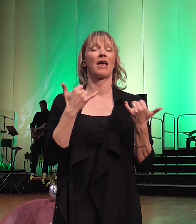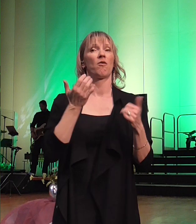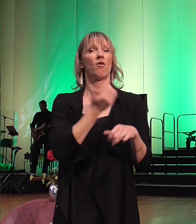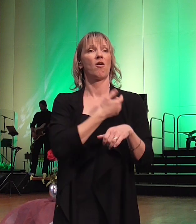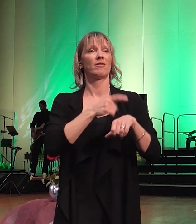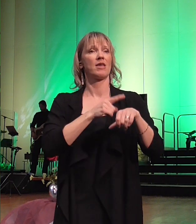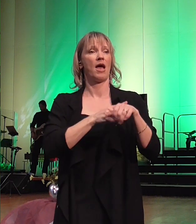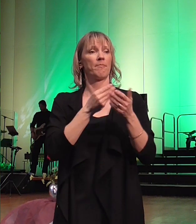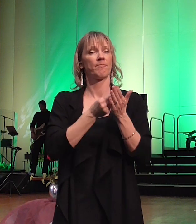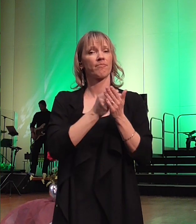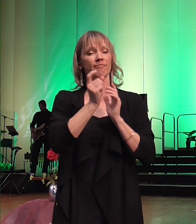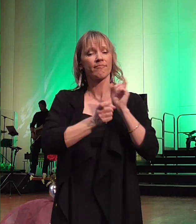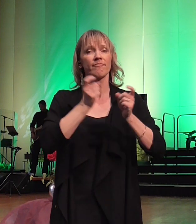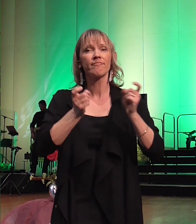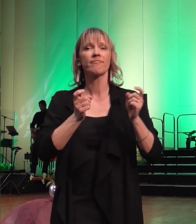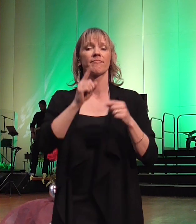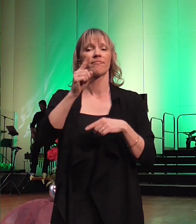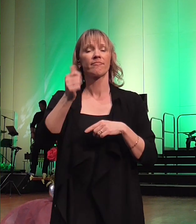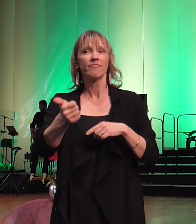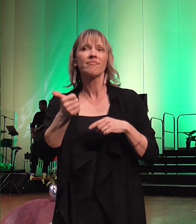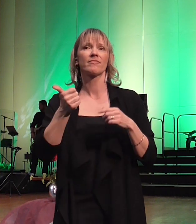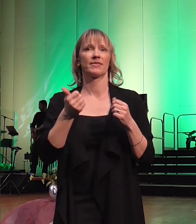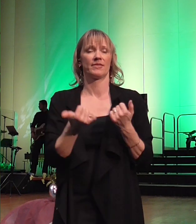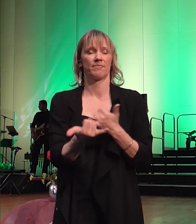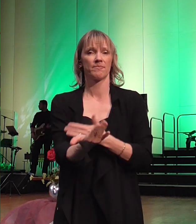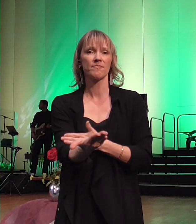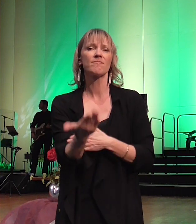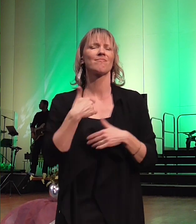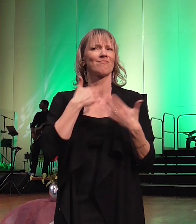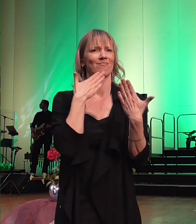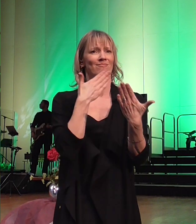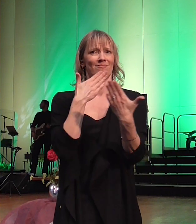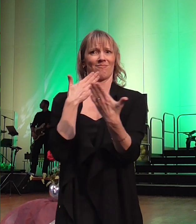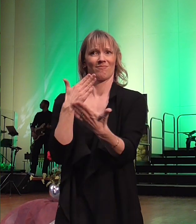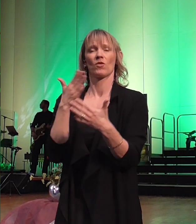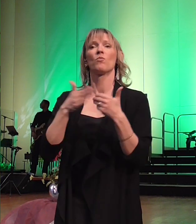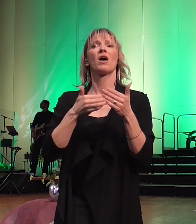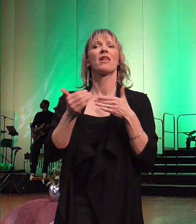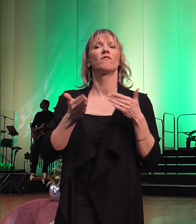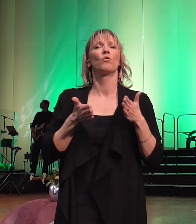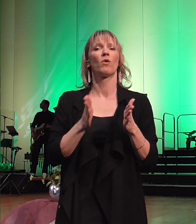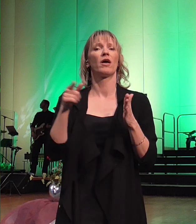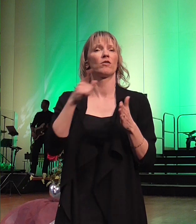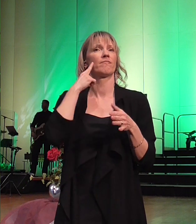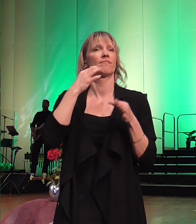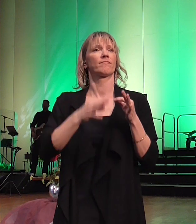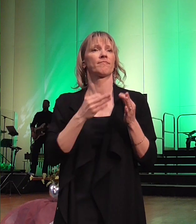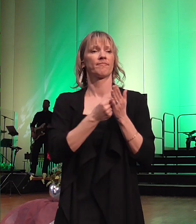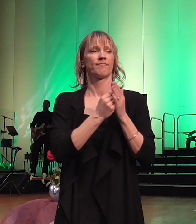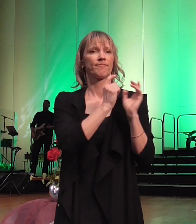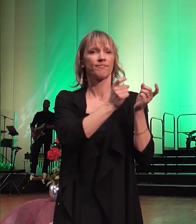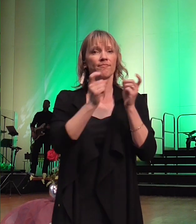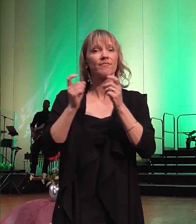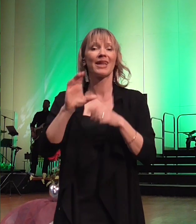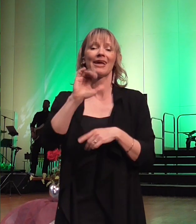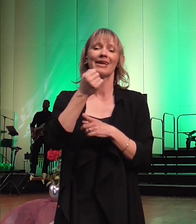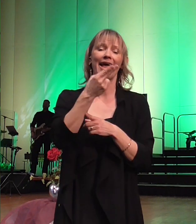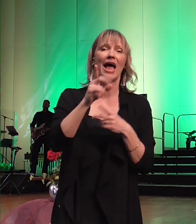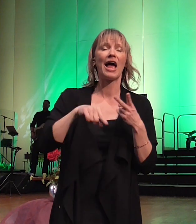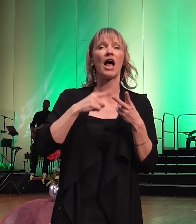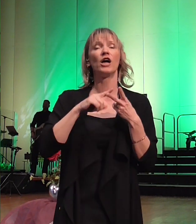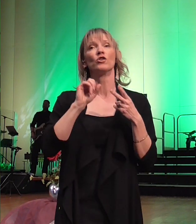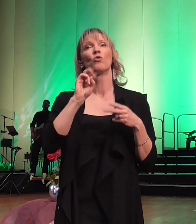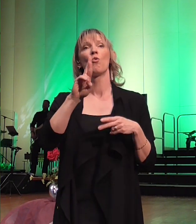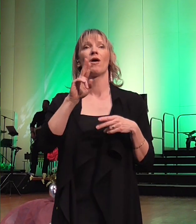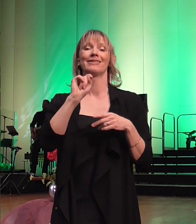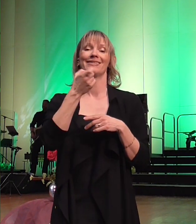our time of offering this morning, we so thank you for however you choose to give, whether it's a little cash in the plate